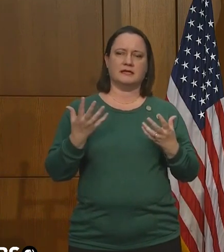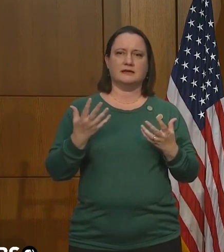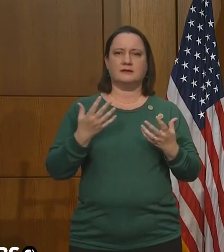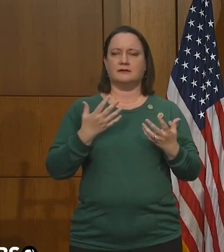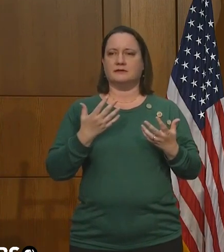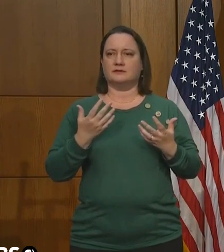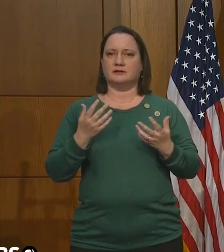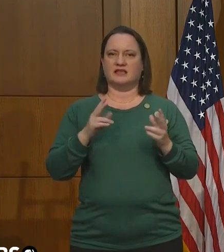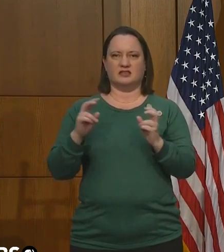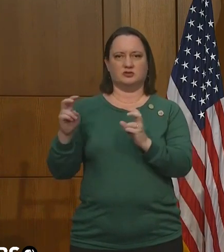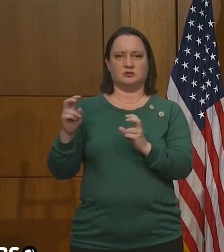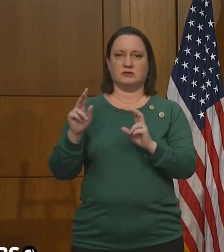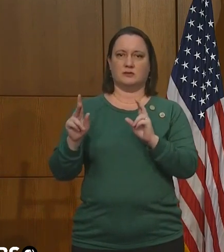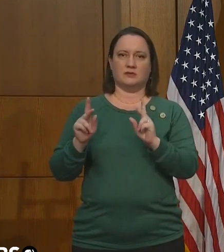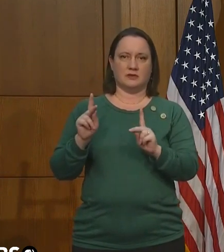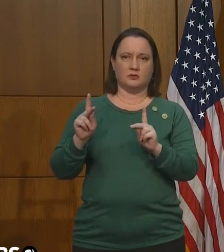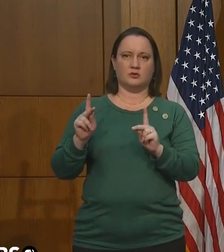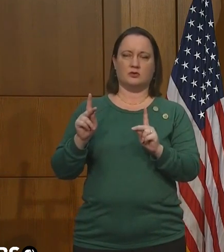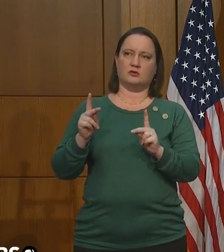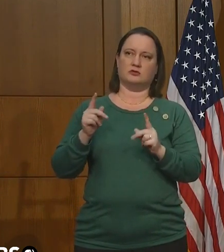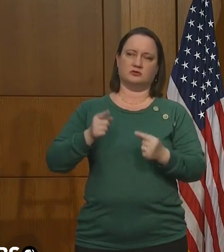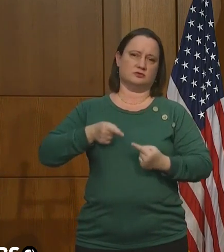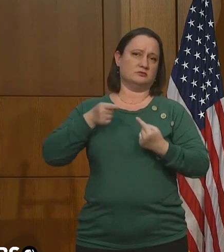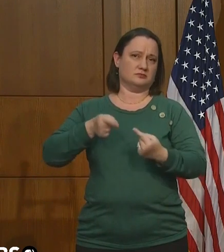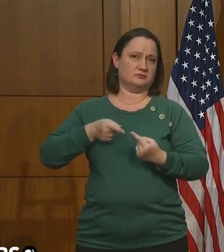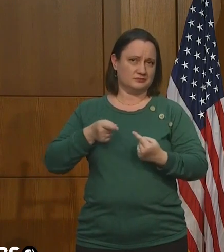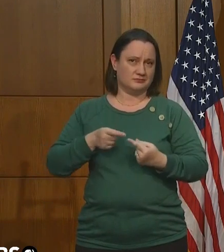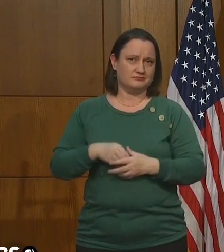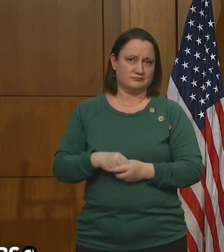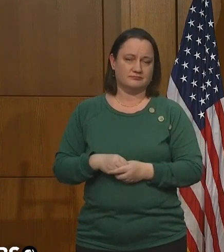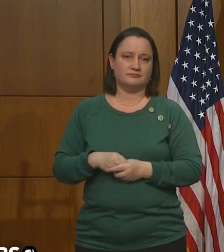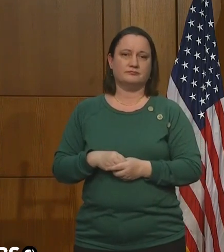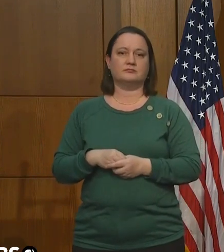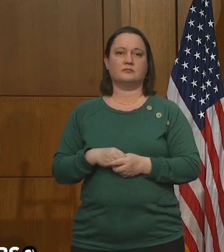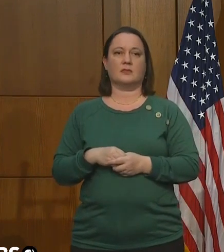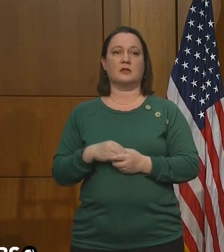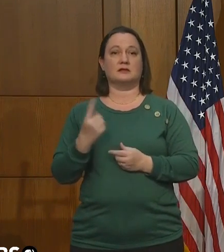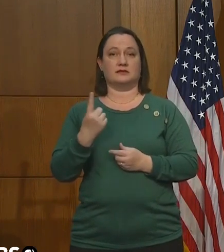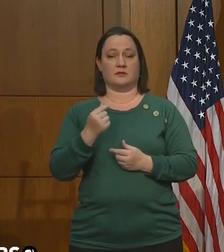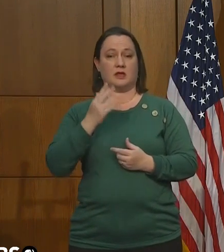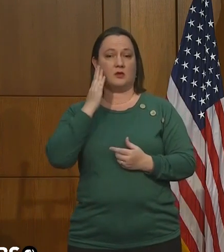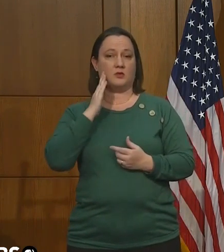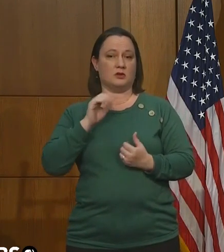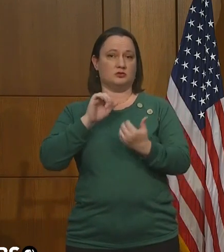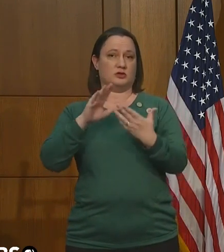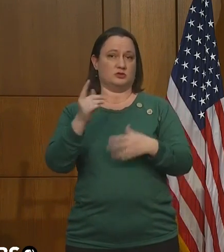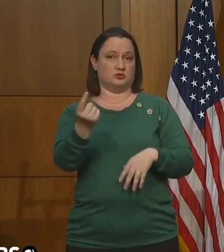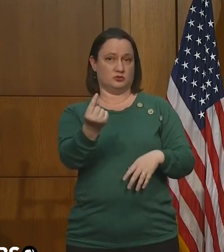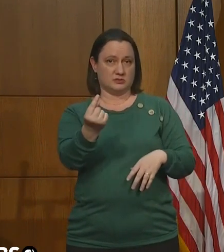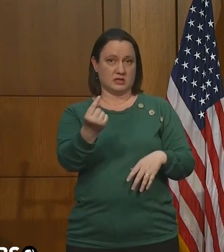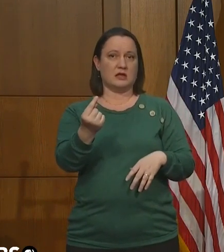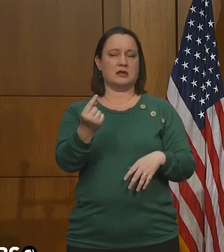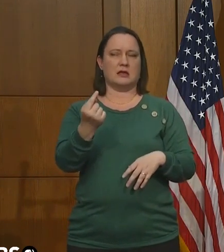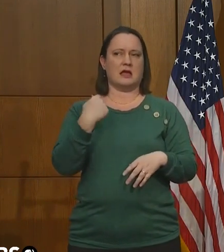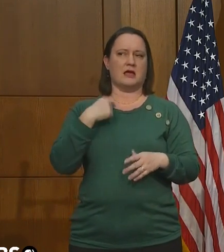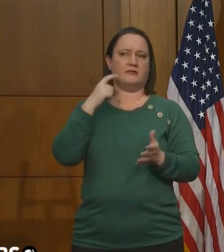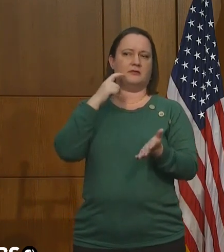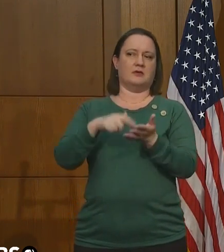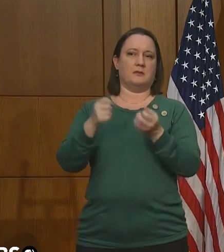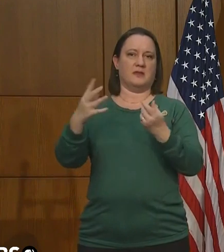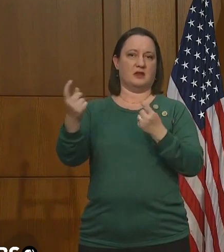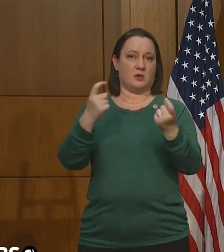issues that people have, and two that I'm going to address on Tuesday that I've heard a lot of questions about. One